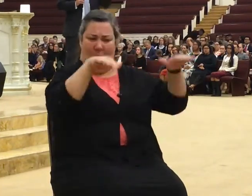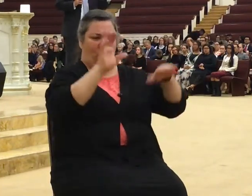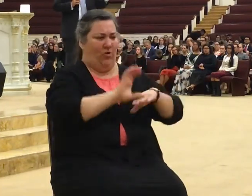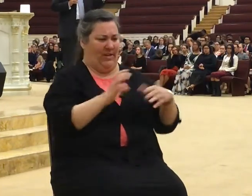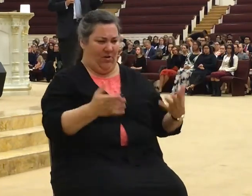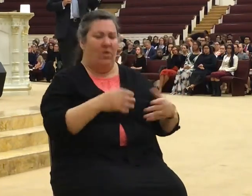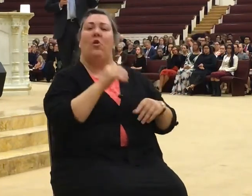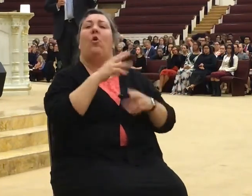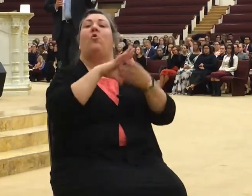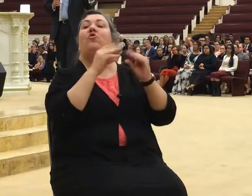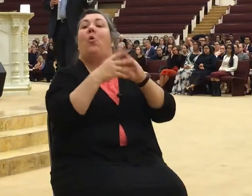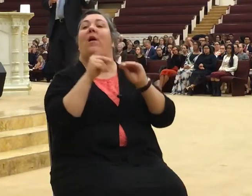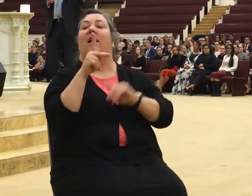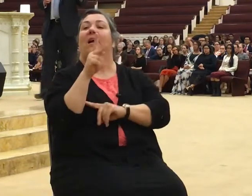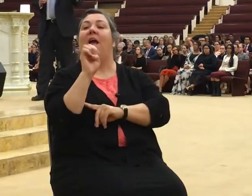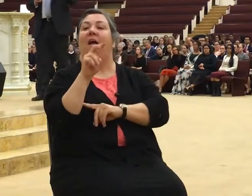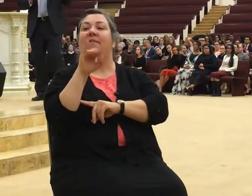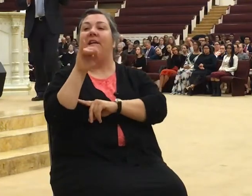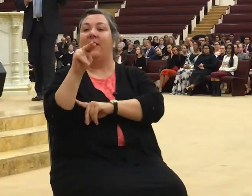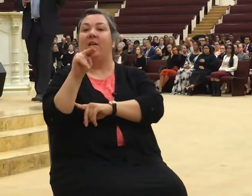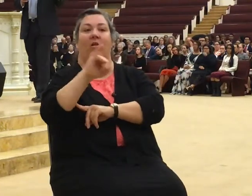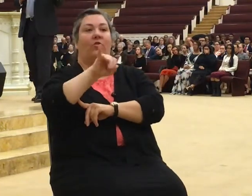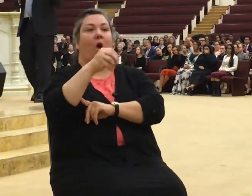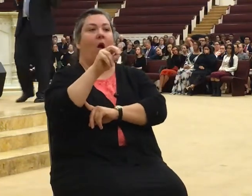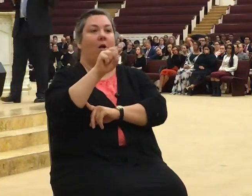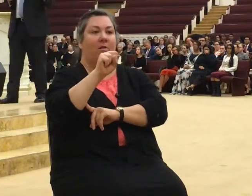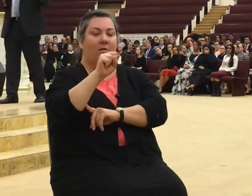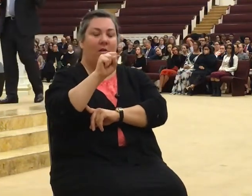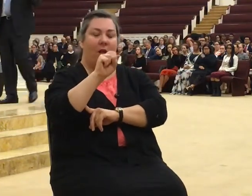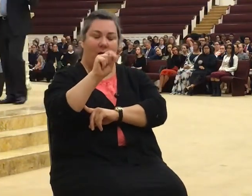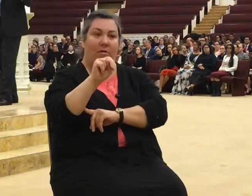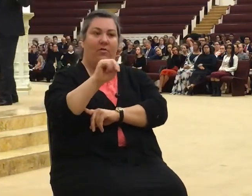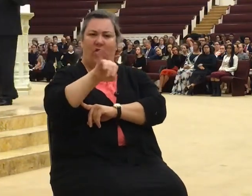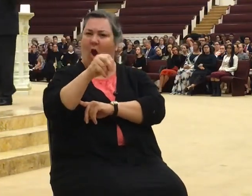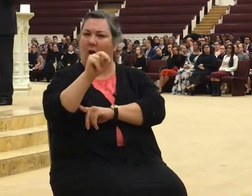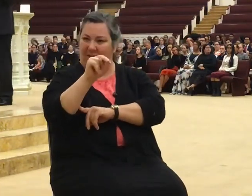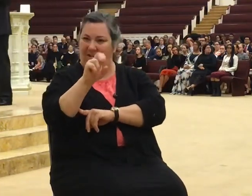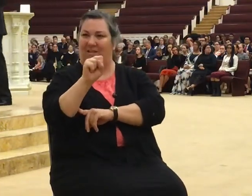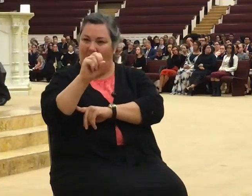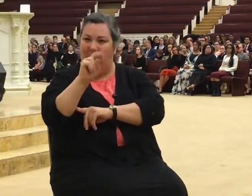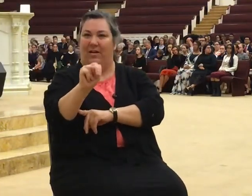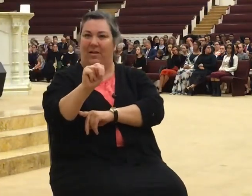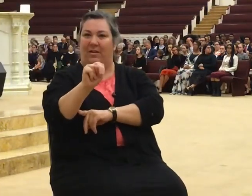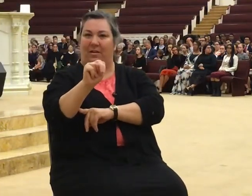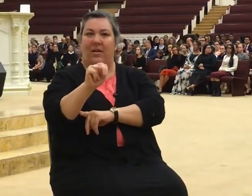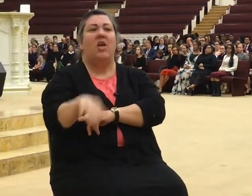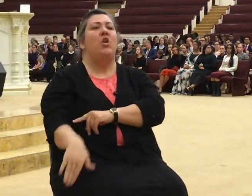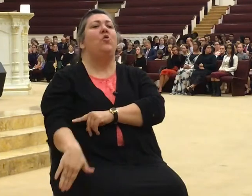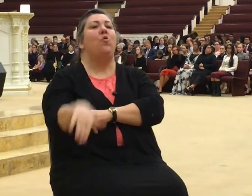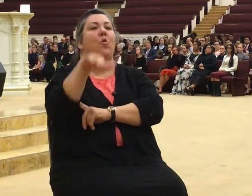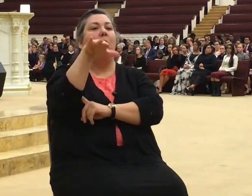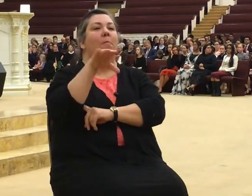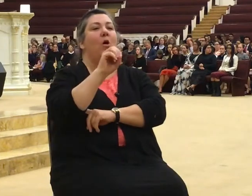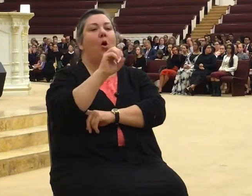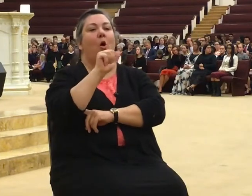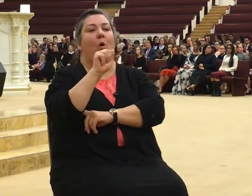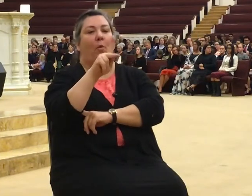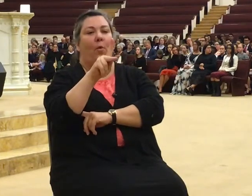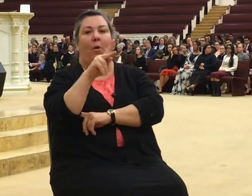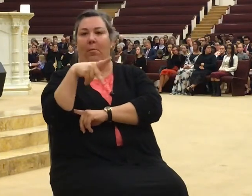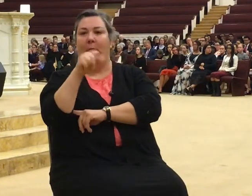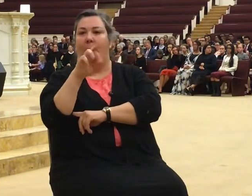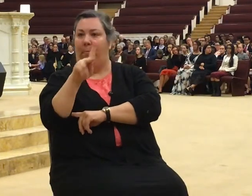story of Kevin Johnson is a pretty neat story. Grew up in Oak Park. Grew